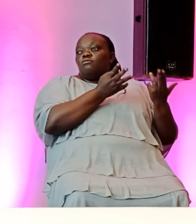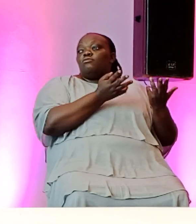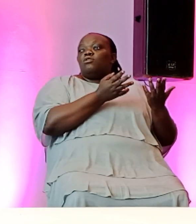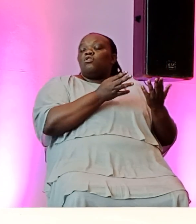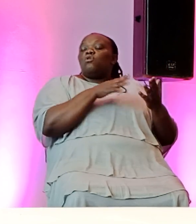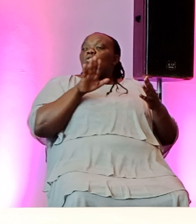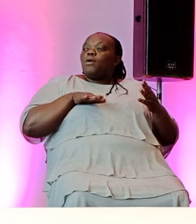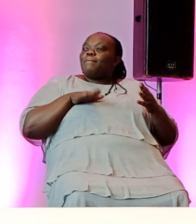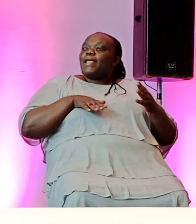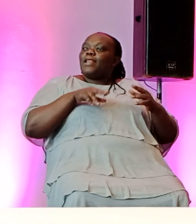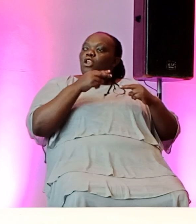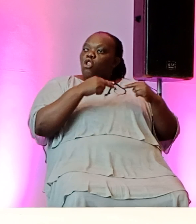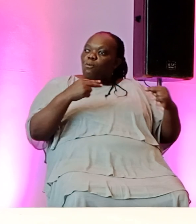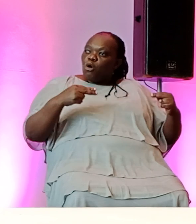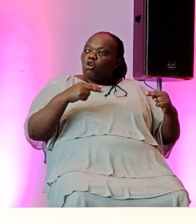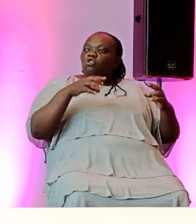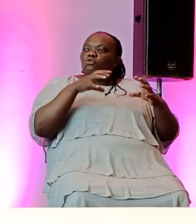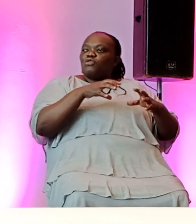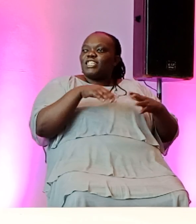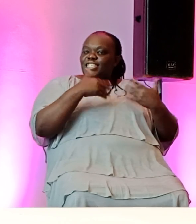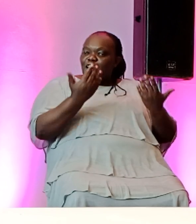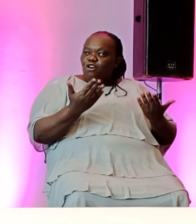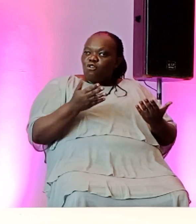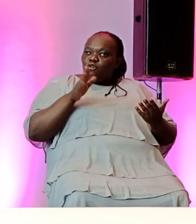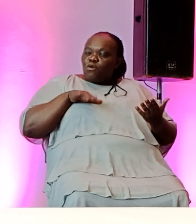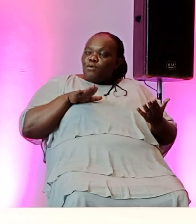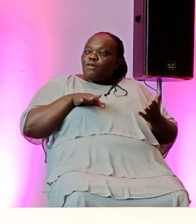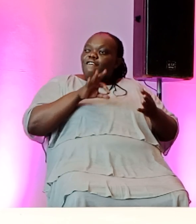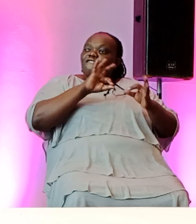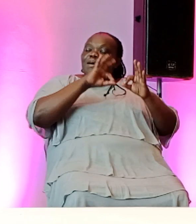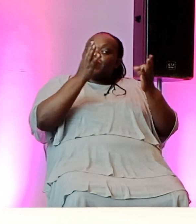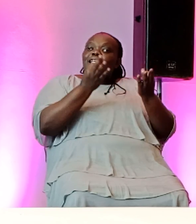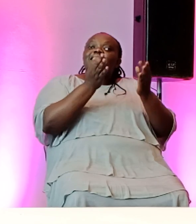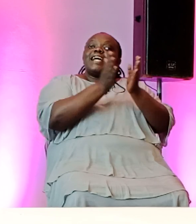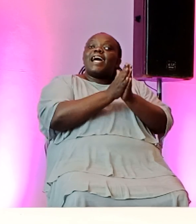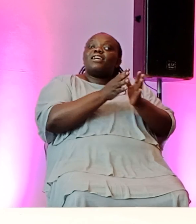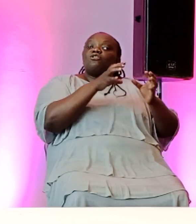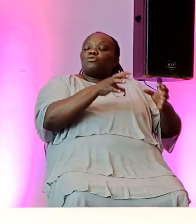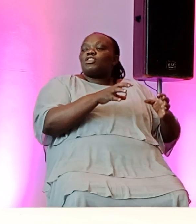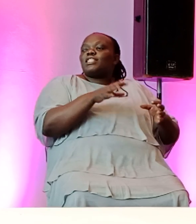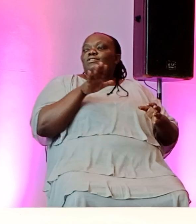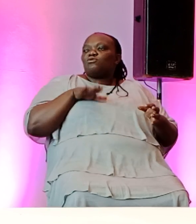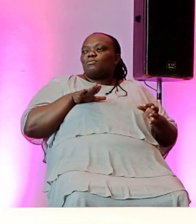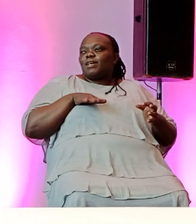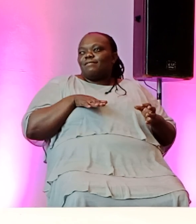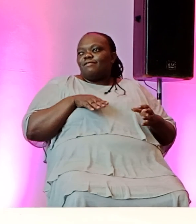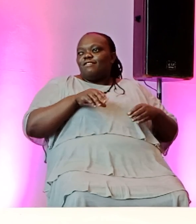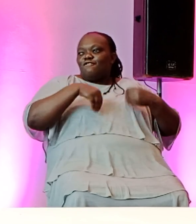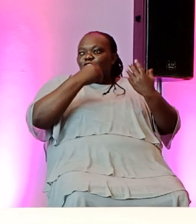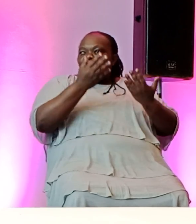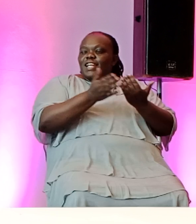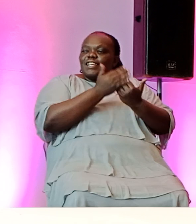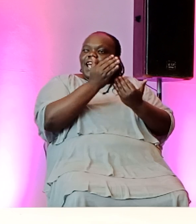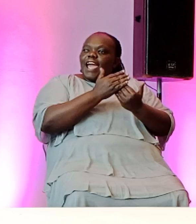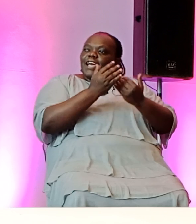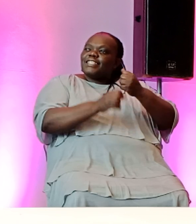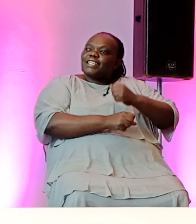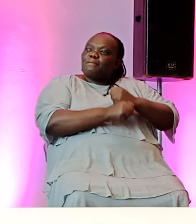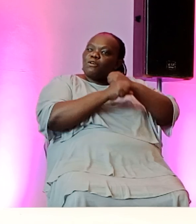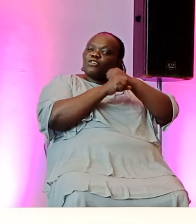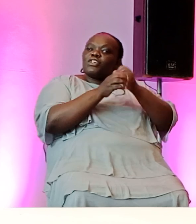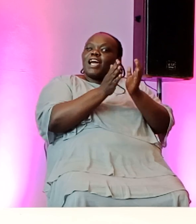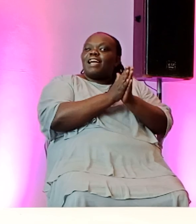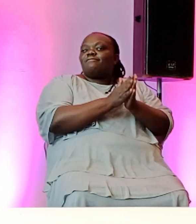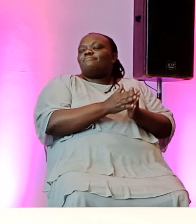normal society. Women are the backbone of families and communities. They provide care, support,